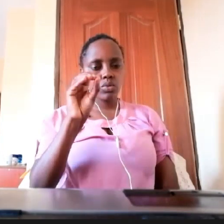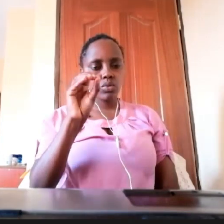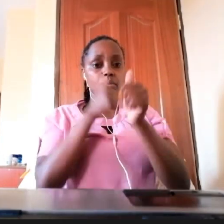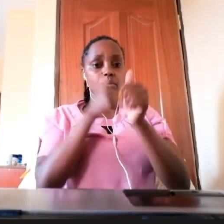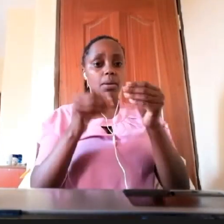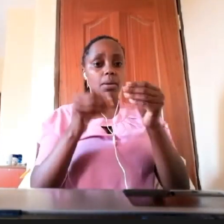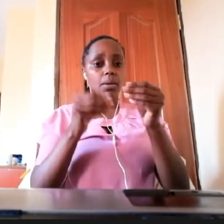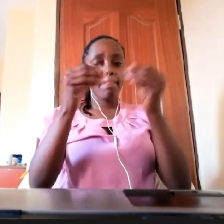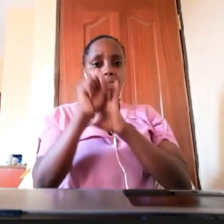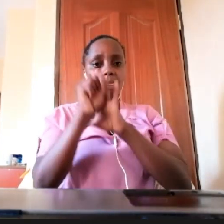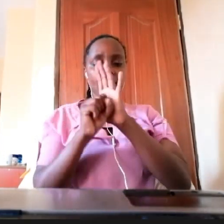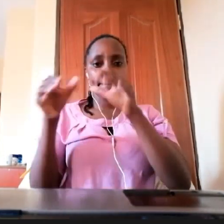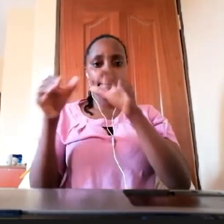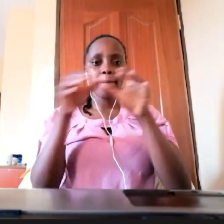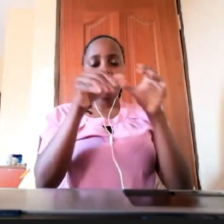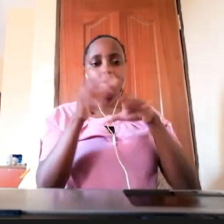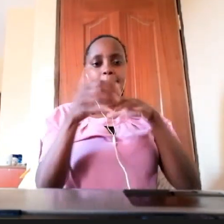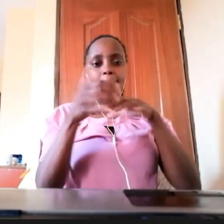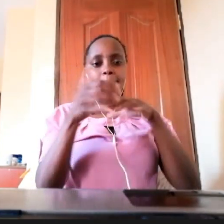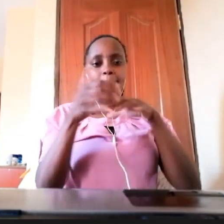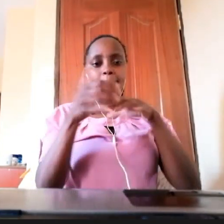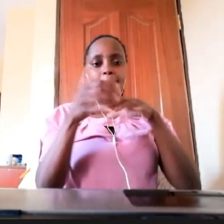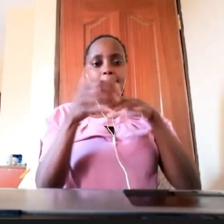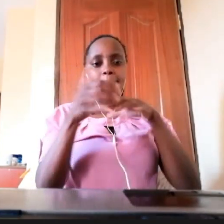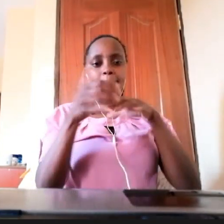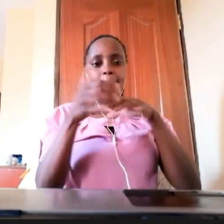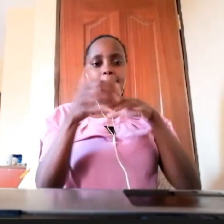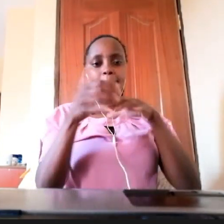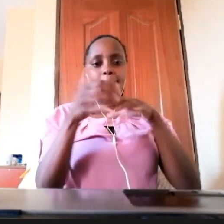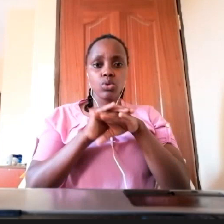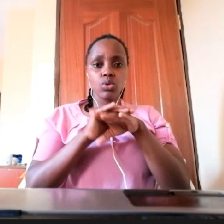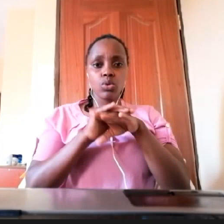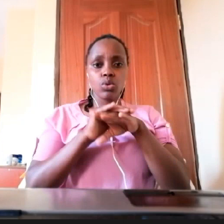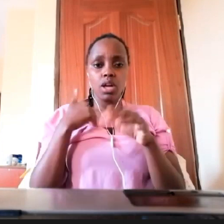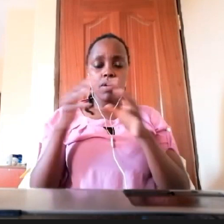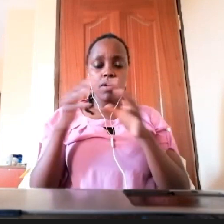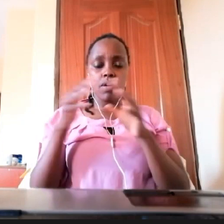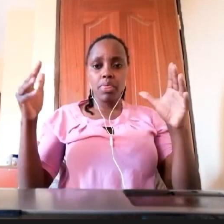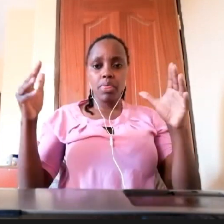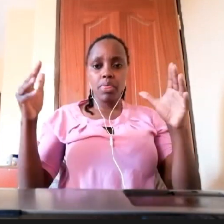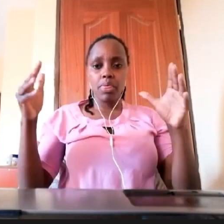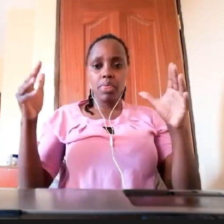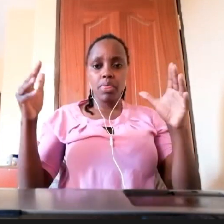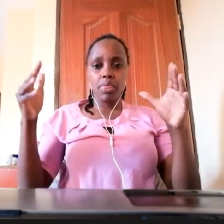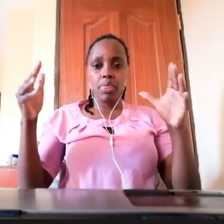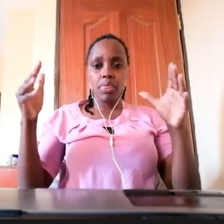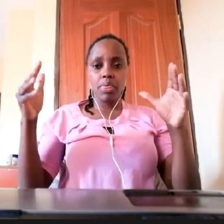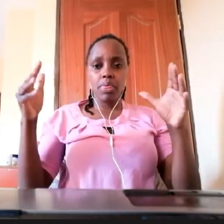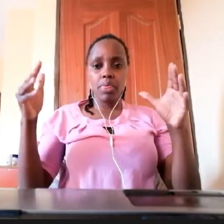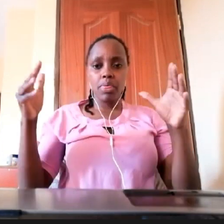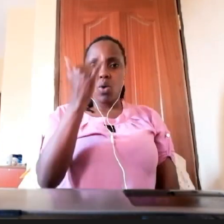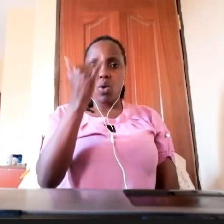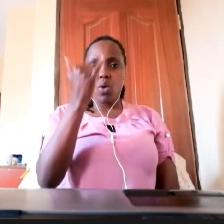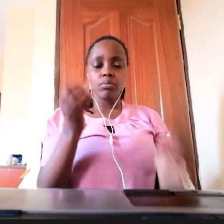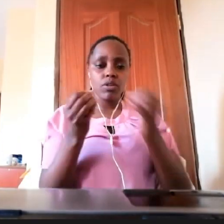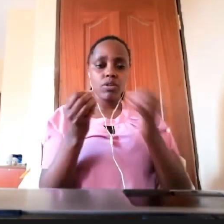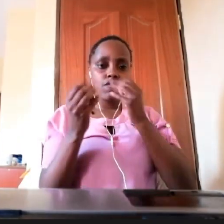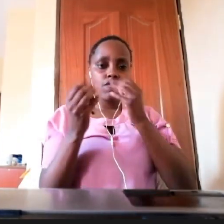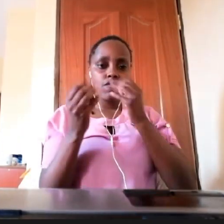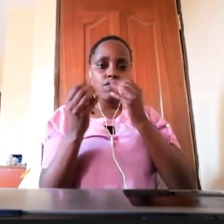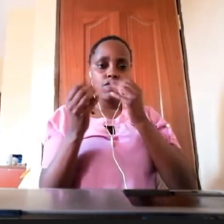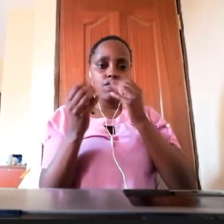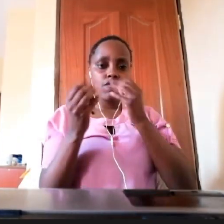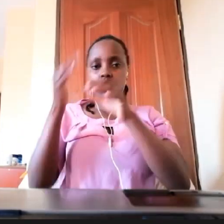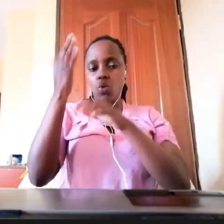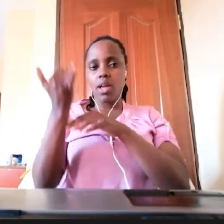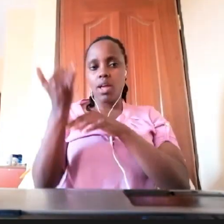give to state parties in drafting reports. It is good to have a large number of CSOs in order to inform state